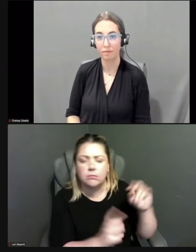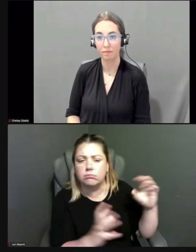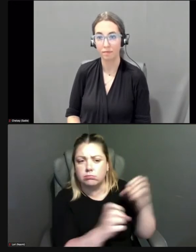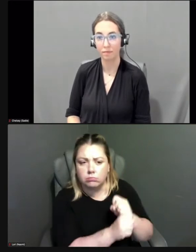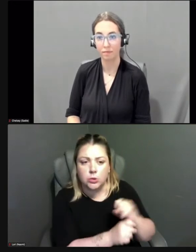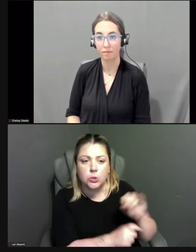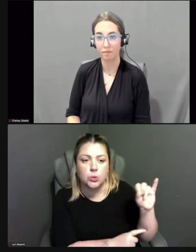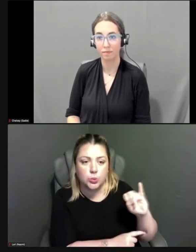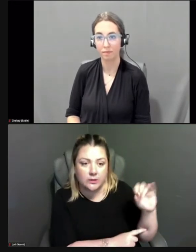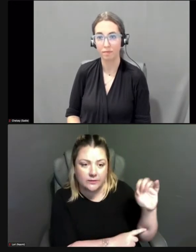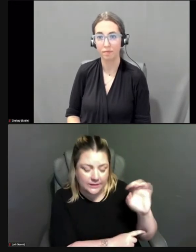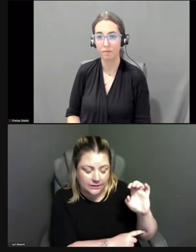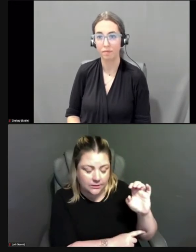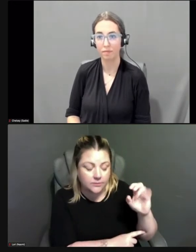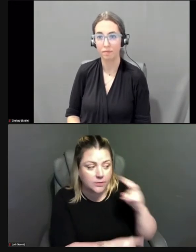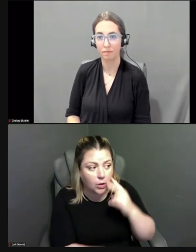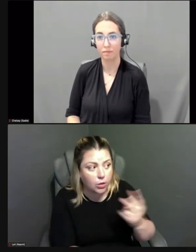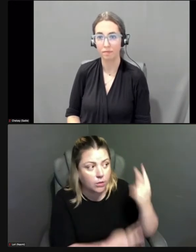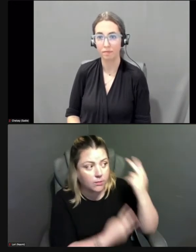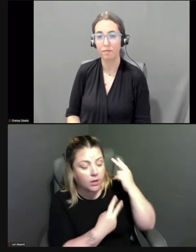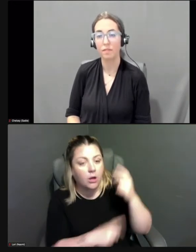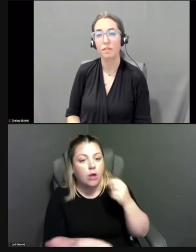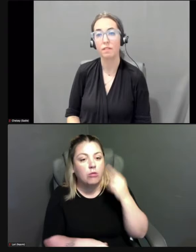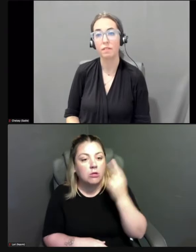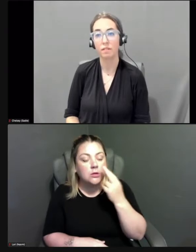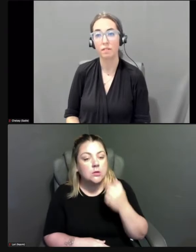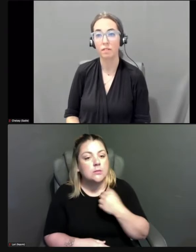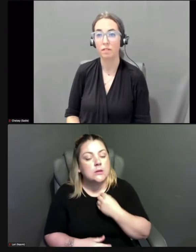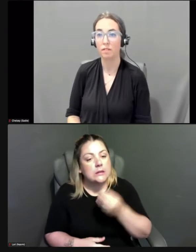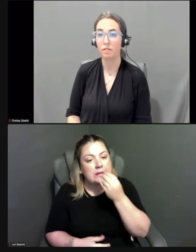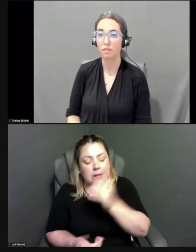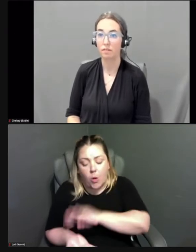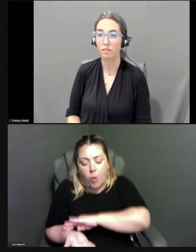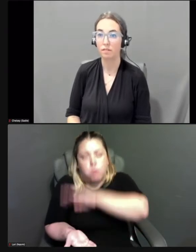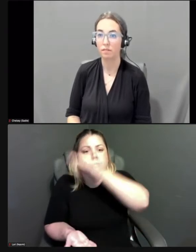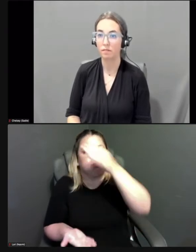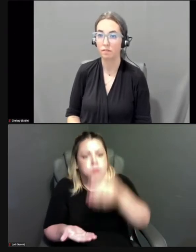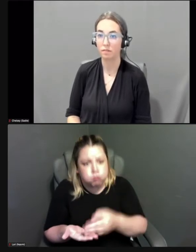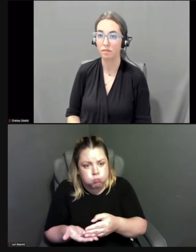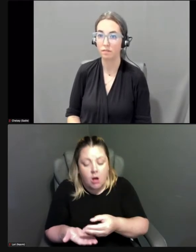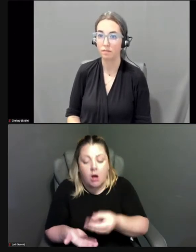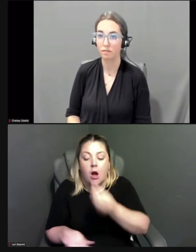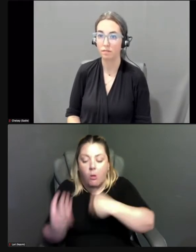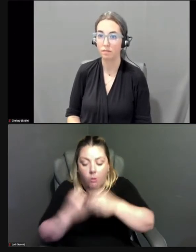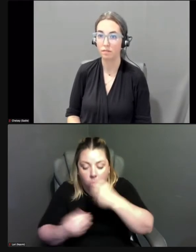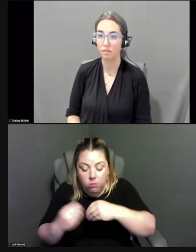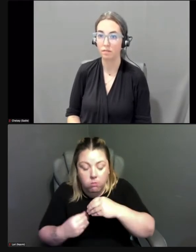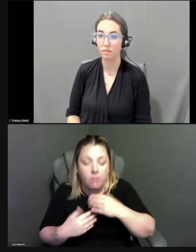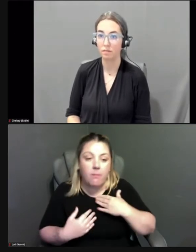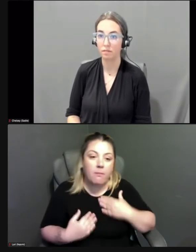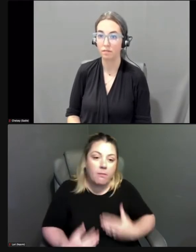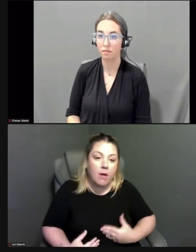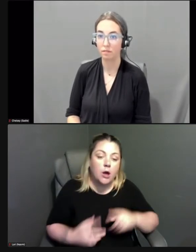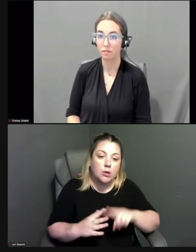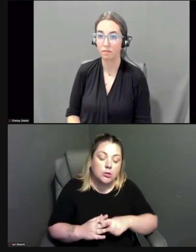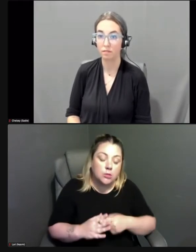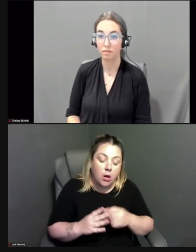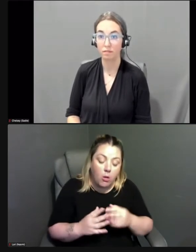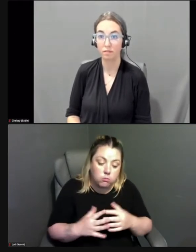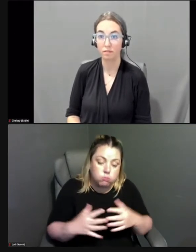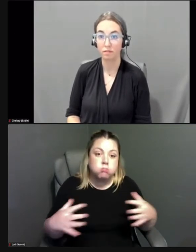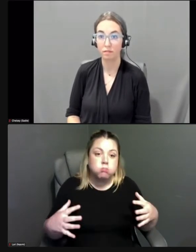eating large quantities a lot more often and started gaining weight, which, with all of